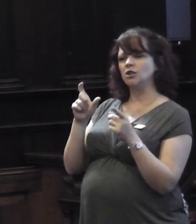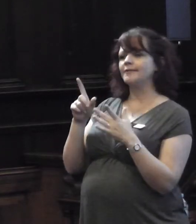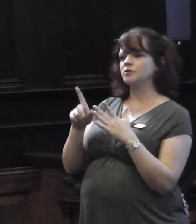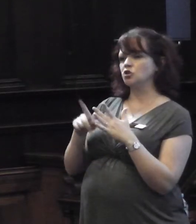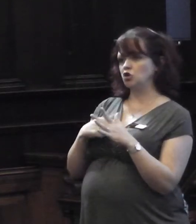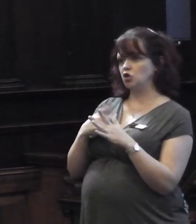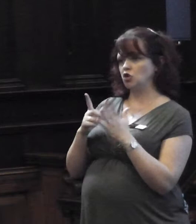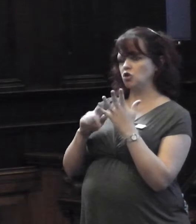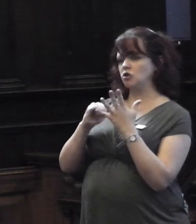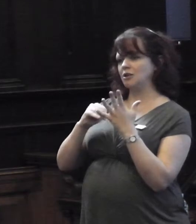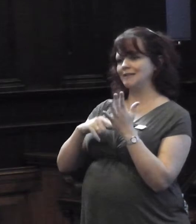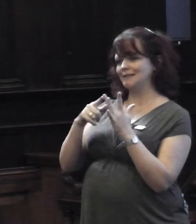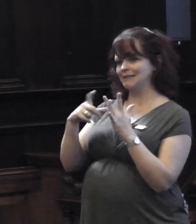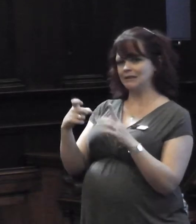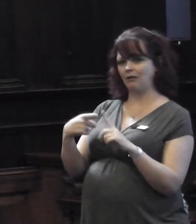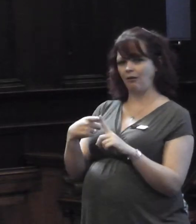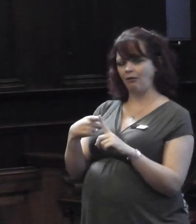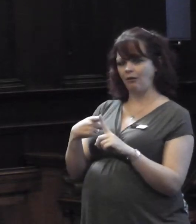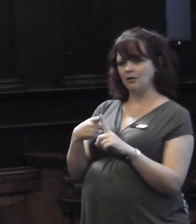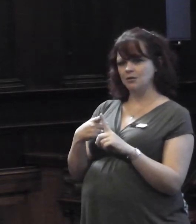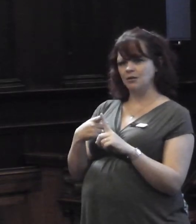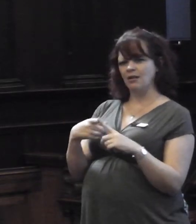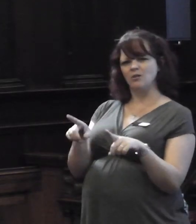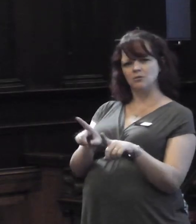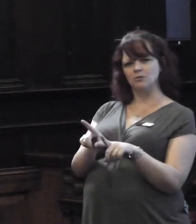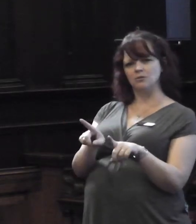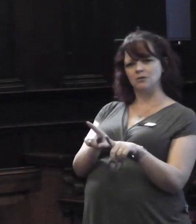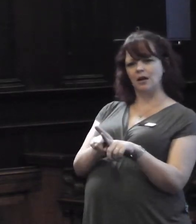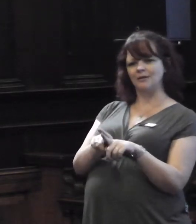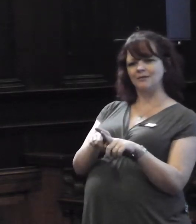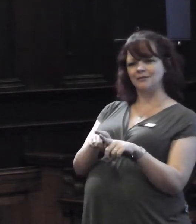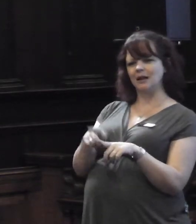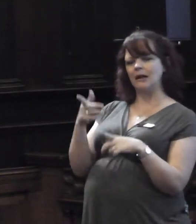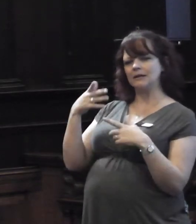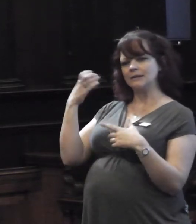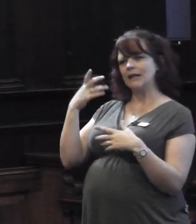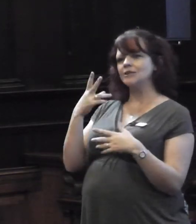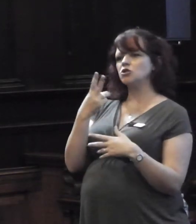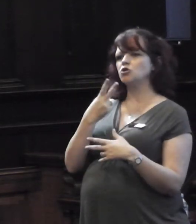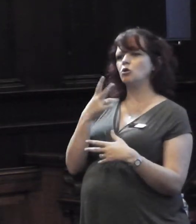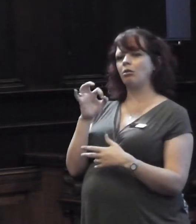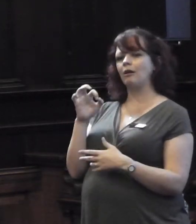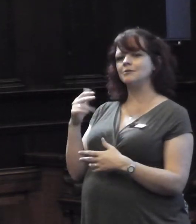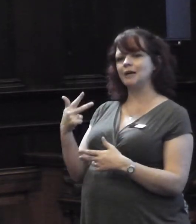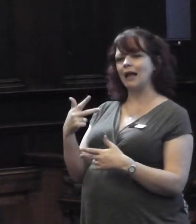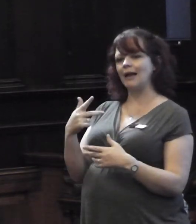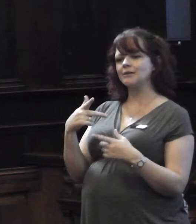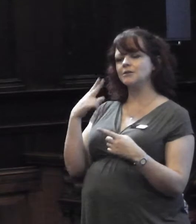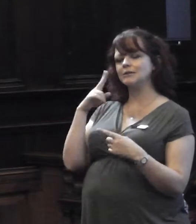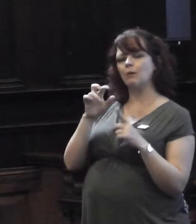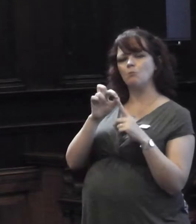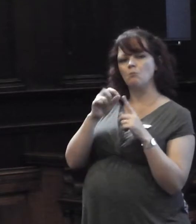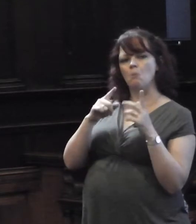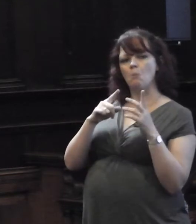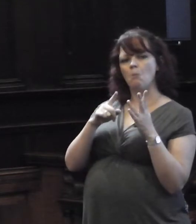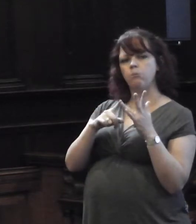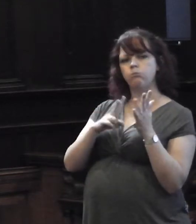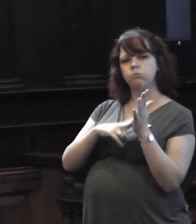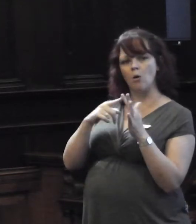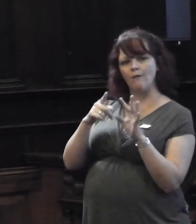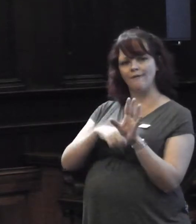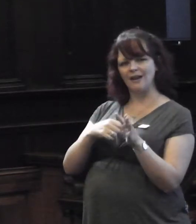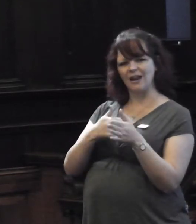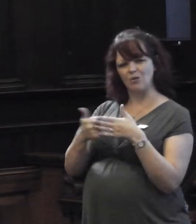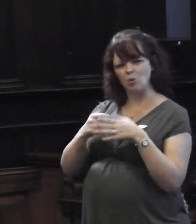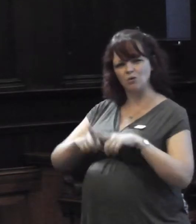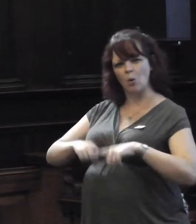2008 called Povey, P-O-V-E-Y, and others. Now, under existing